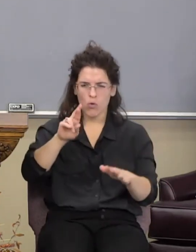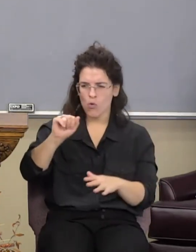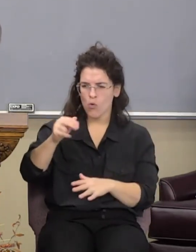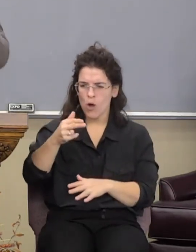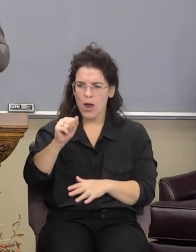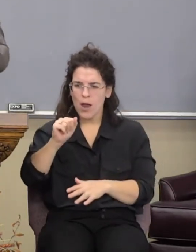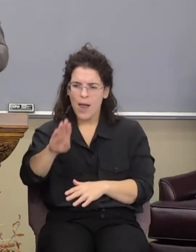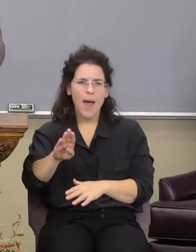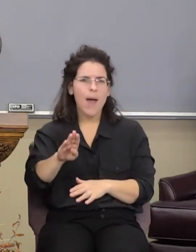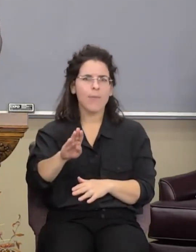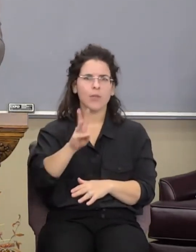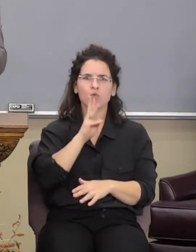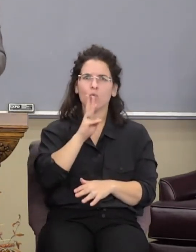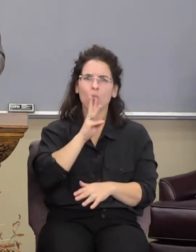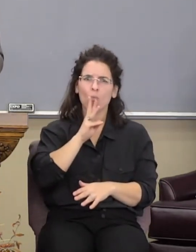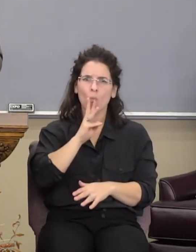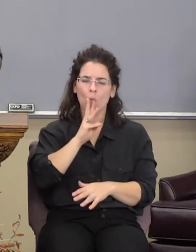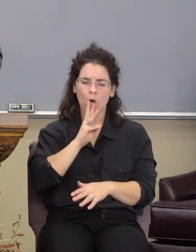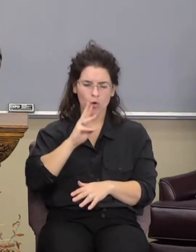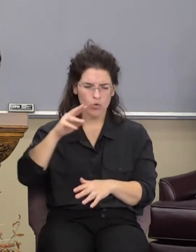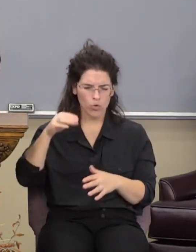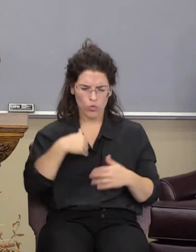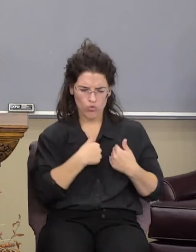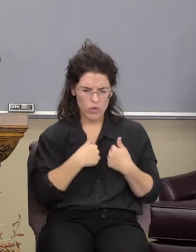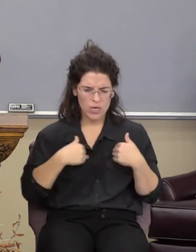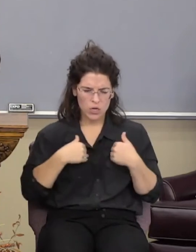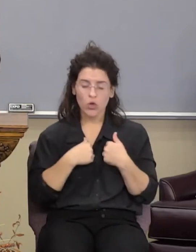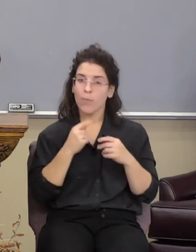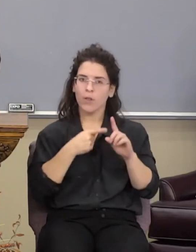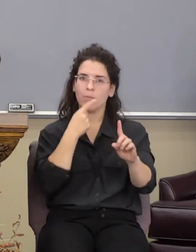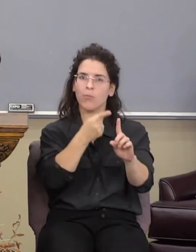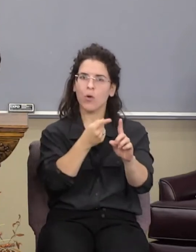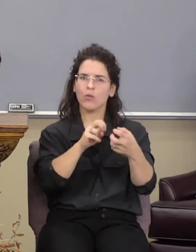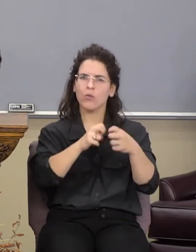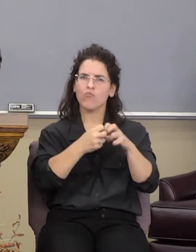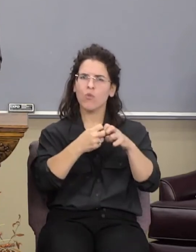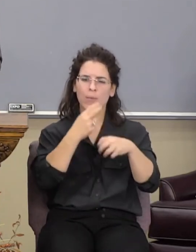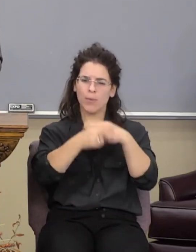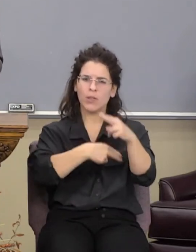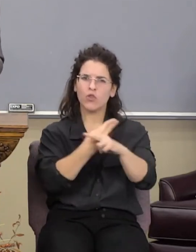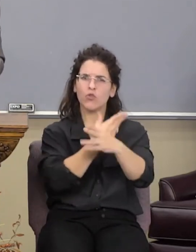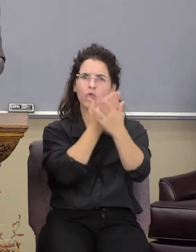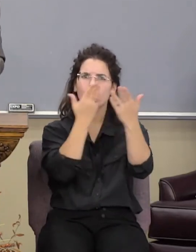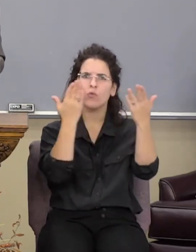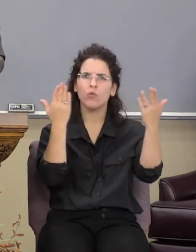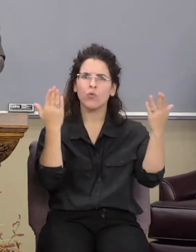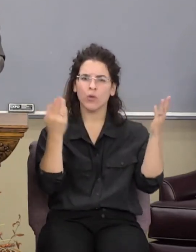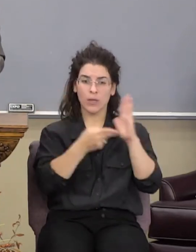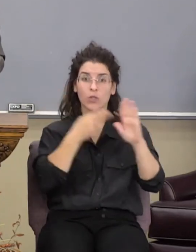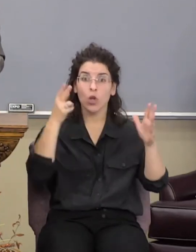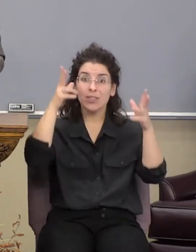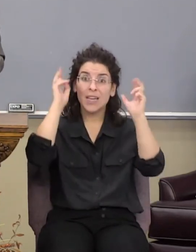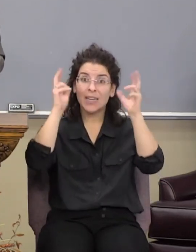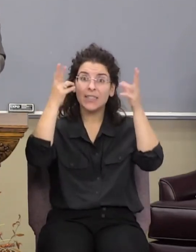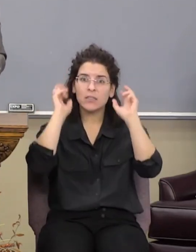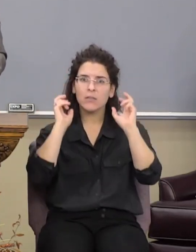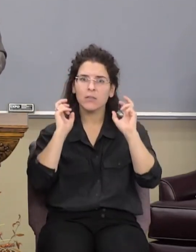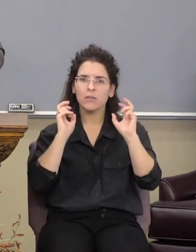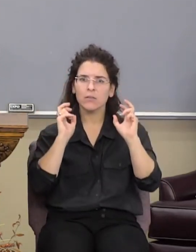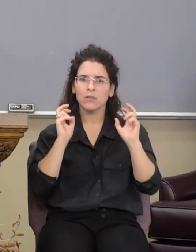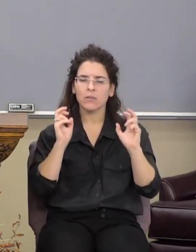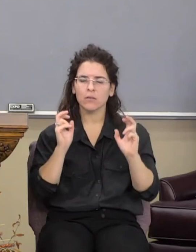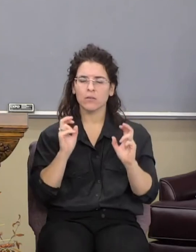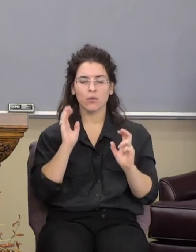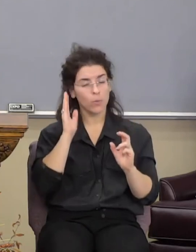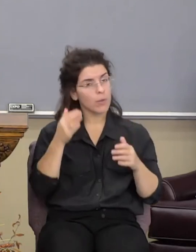is a water creature. The point is this. There is a problem in the universe. He's called Satan. There's going